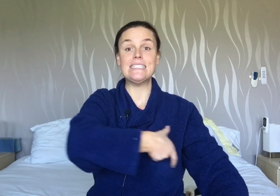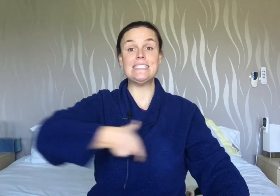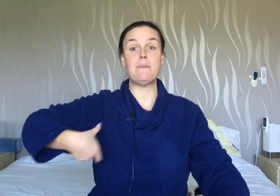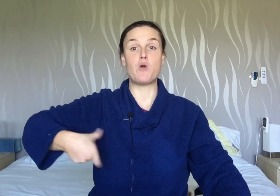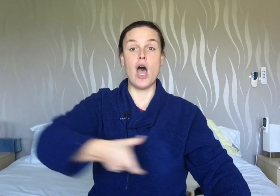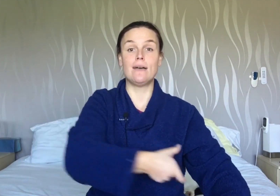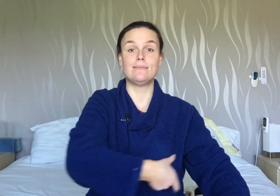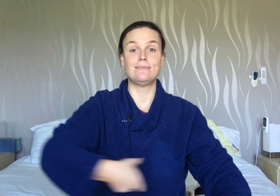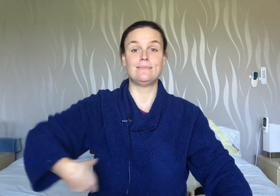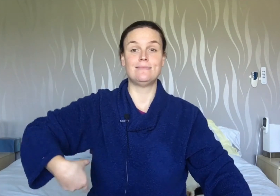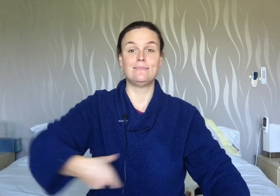Zebra.